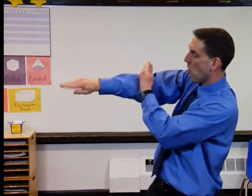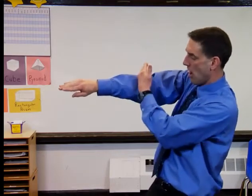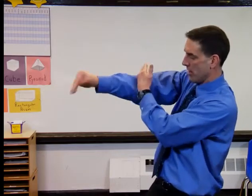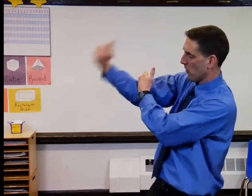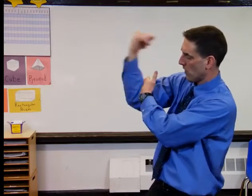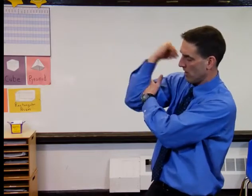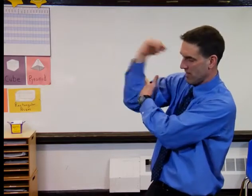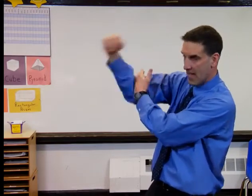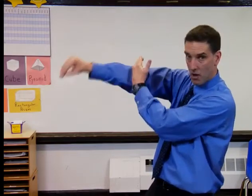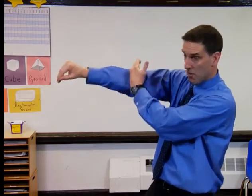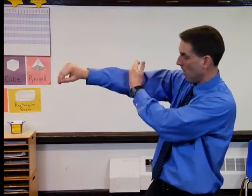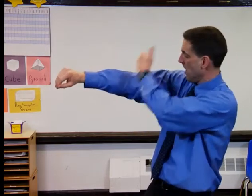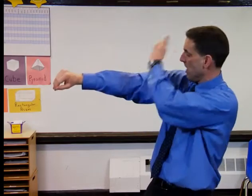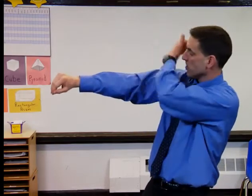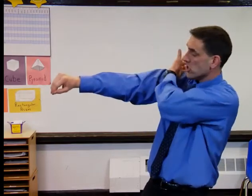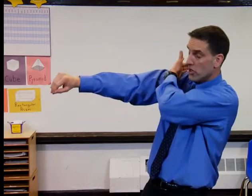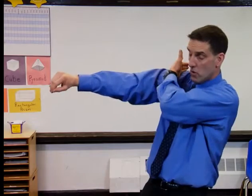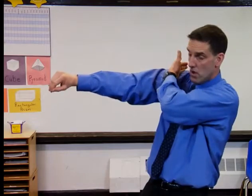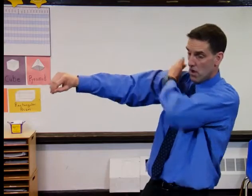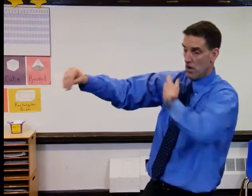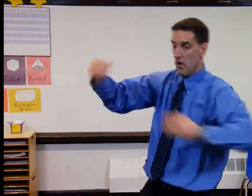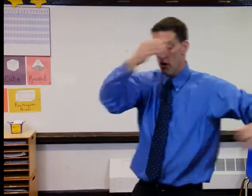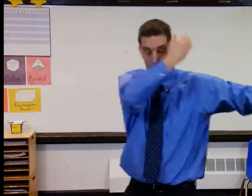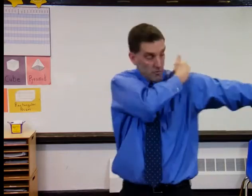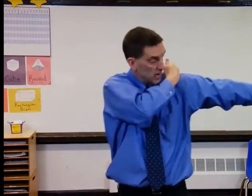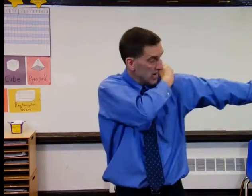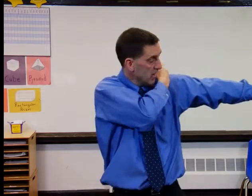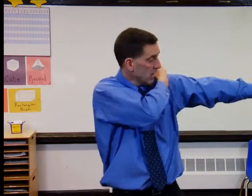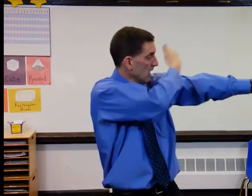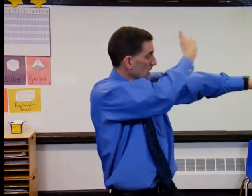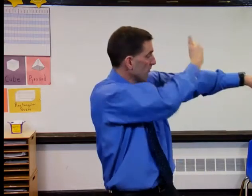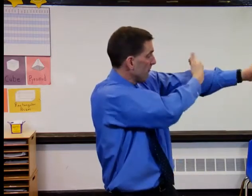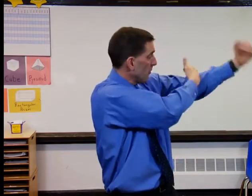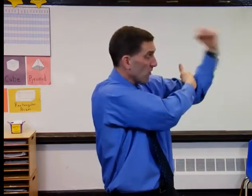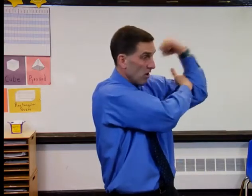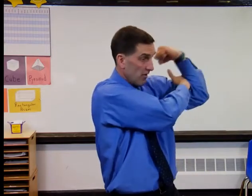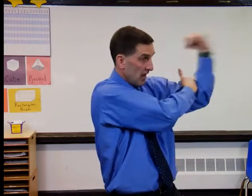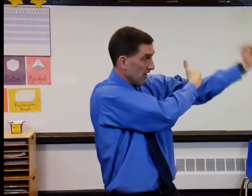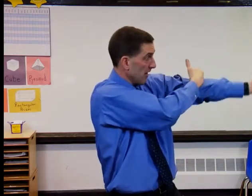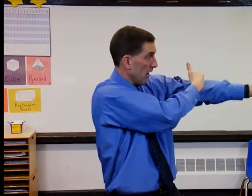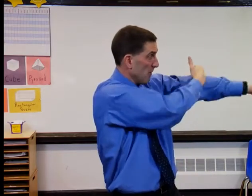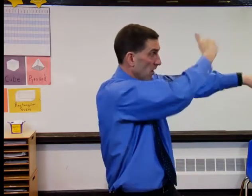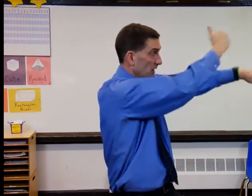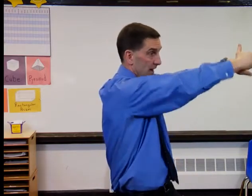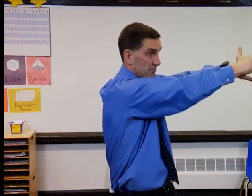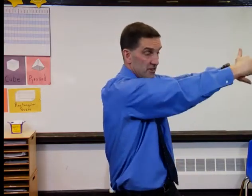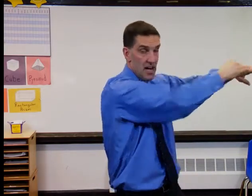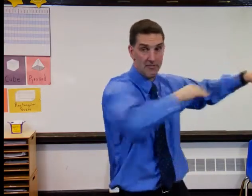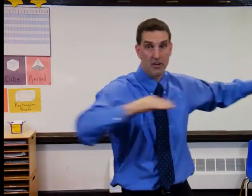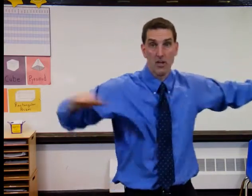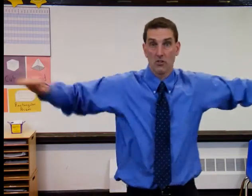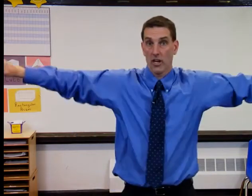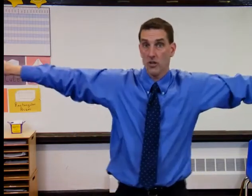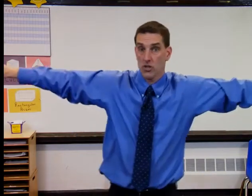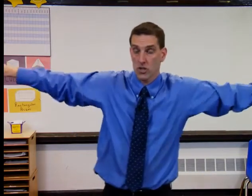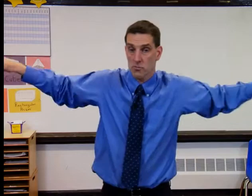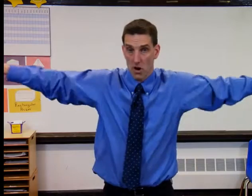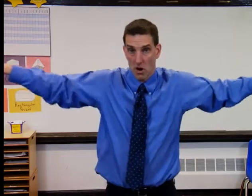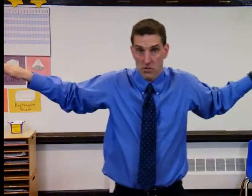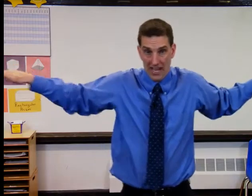1 right on the elbow, 2, 3, 4 on the other elbow, and 5. So I usually use my arms like